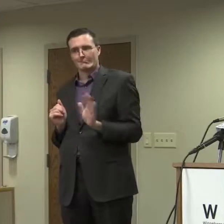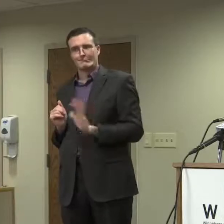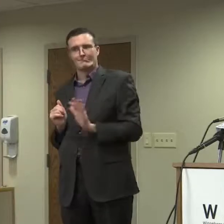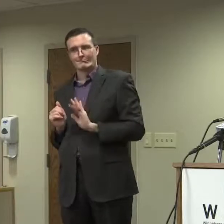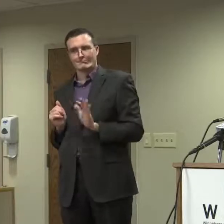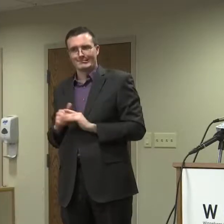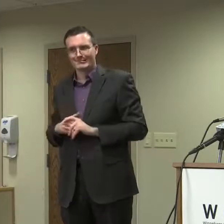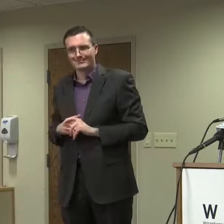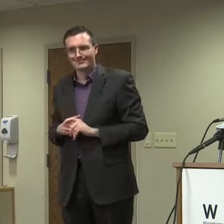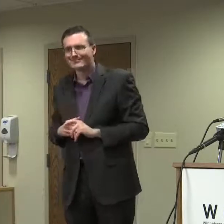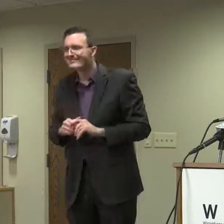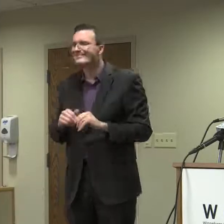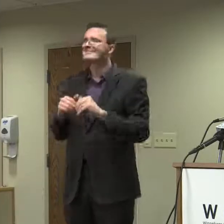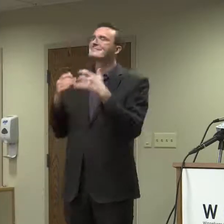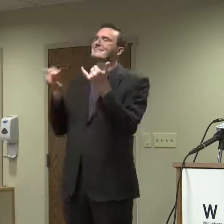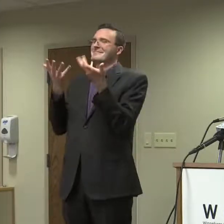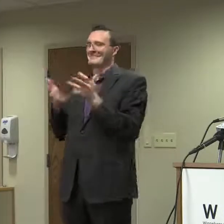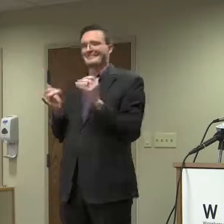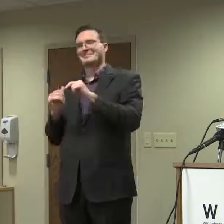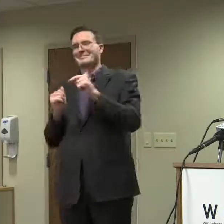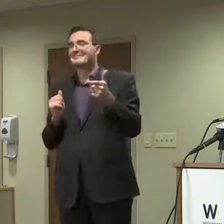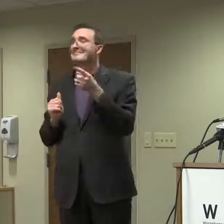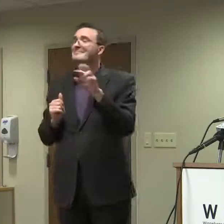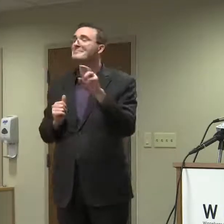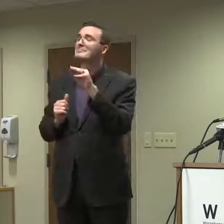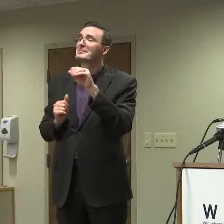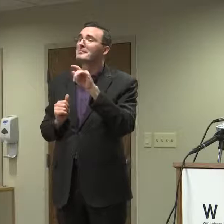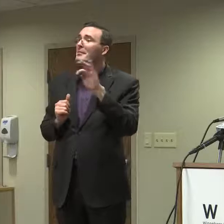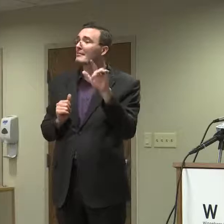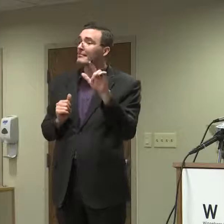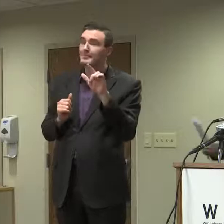I will hand it off to Dr. Martell unless you have questions.